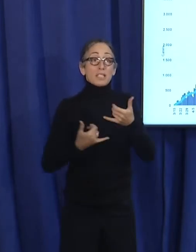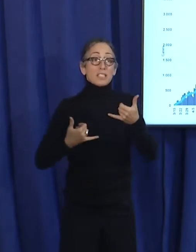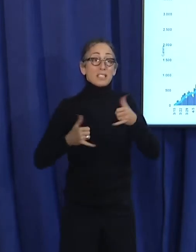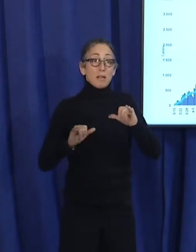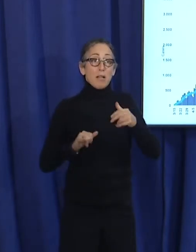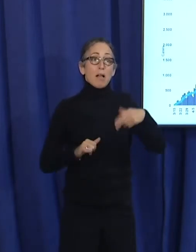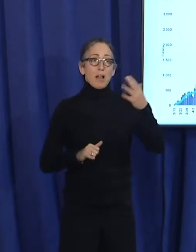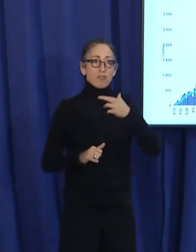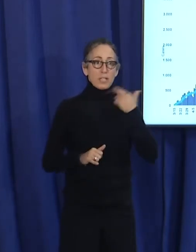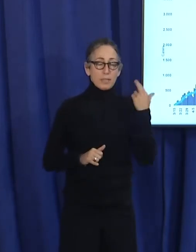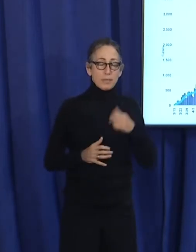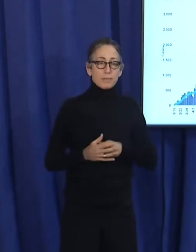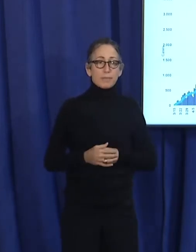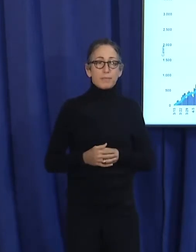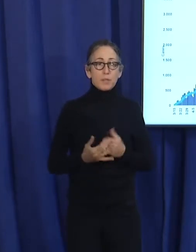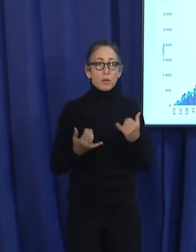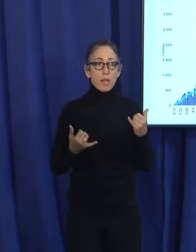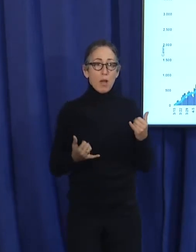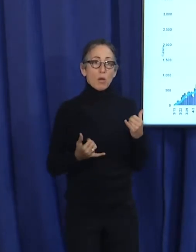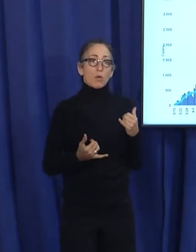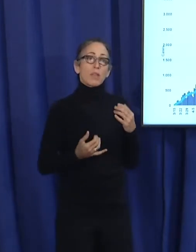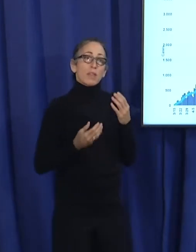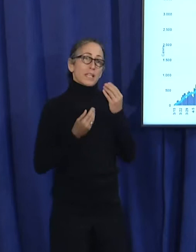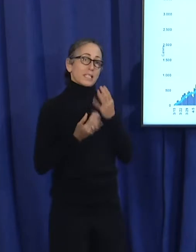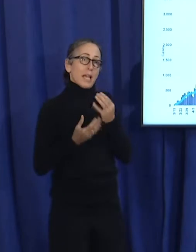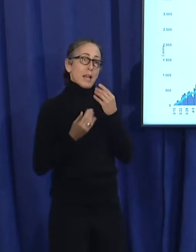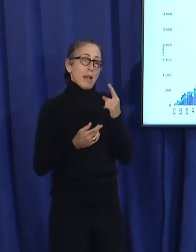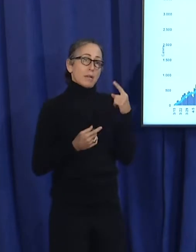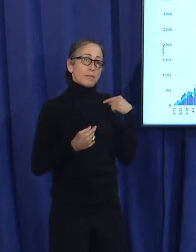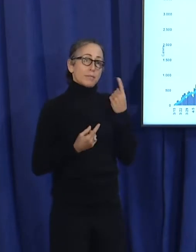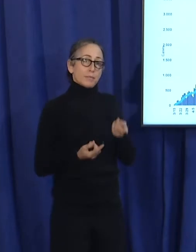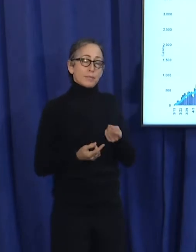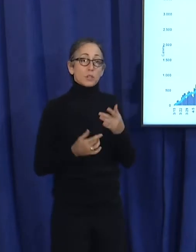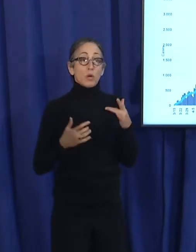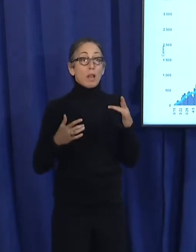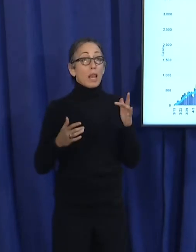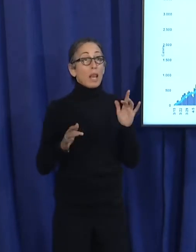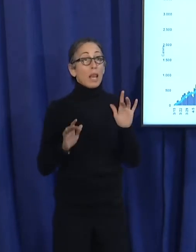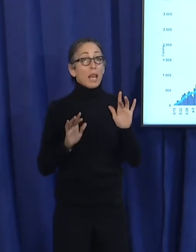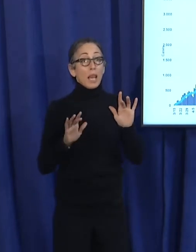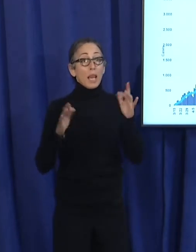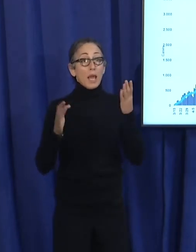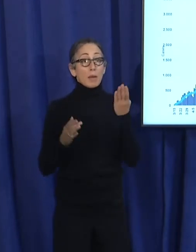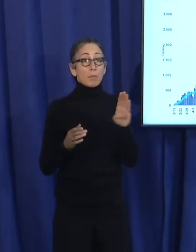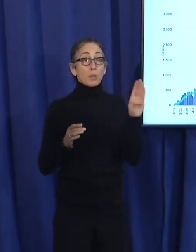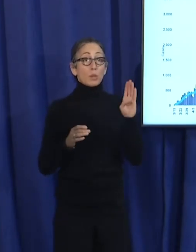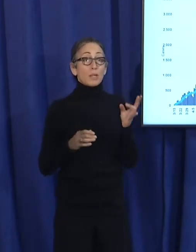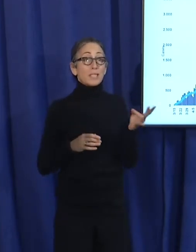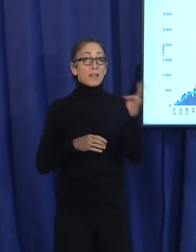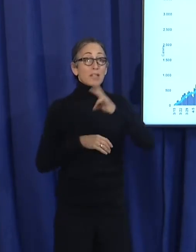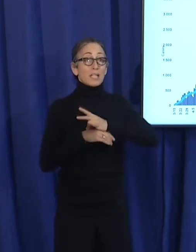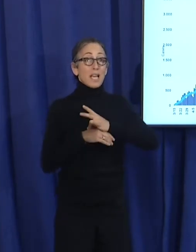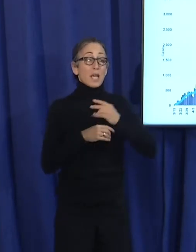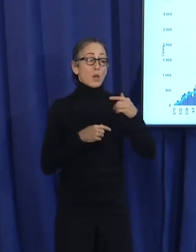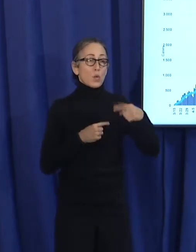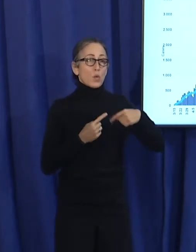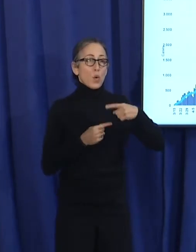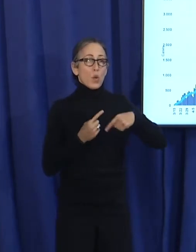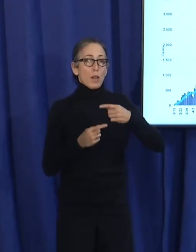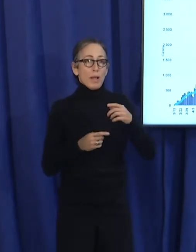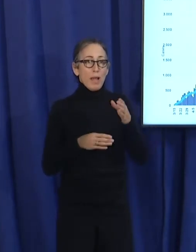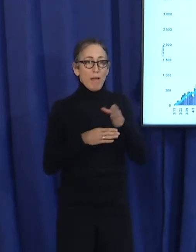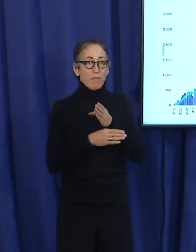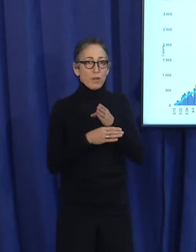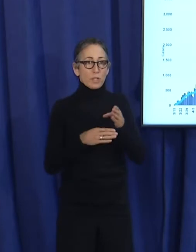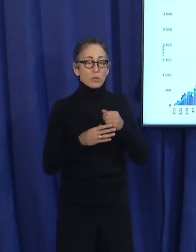Here is what our data looks like over time. The light blue is the 7-day rolling average. And you can see that